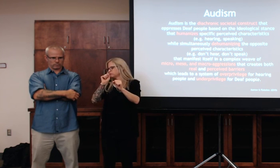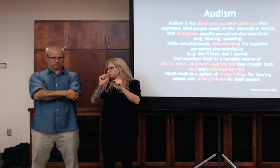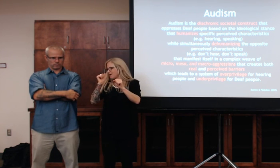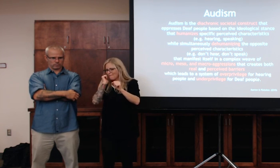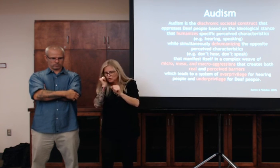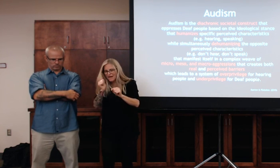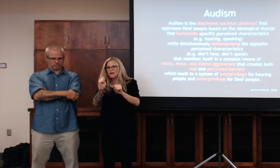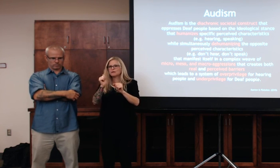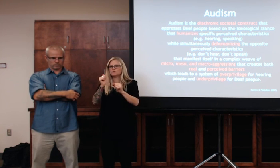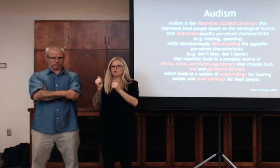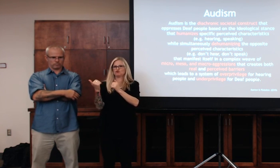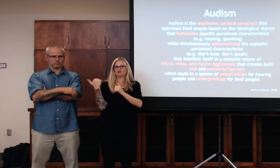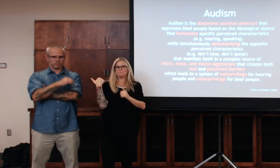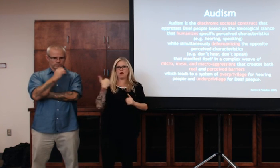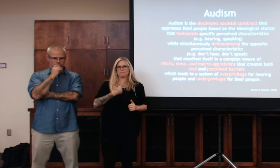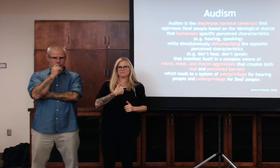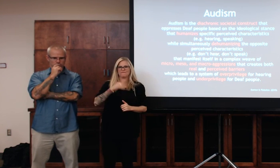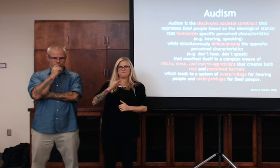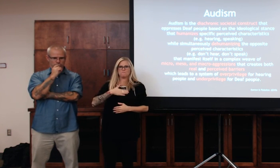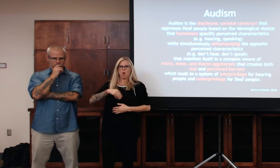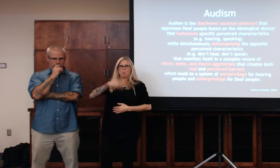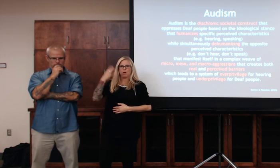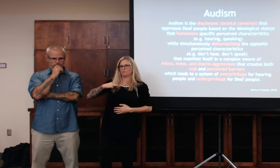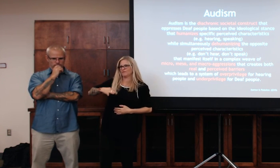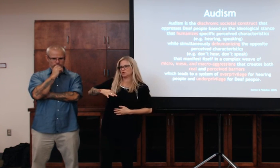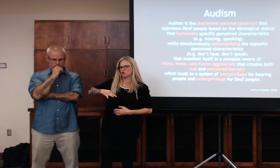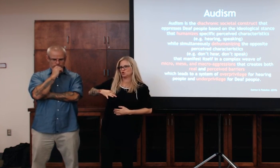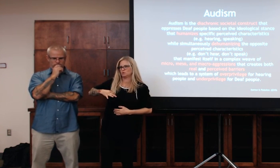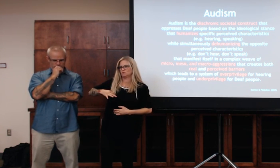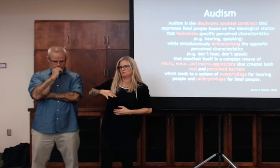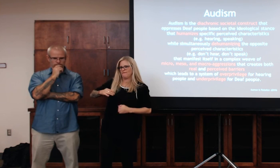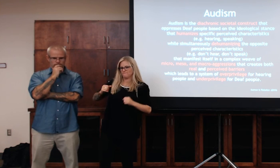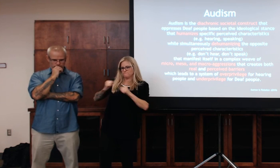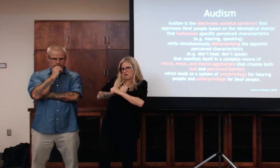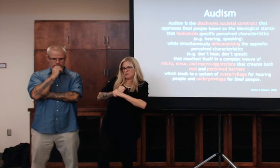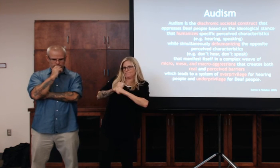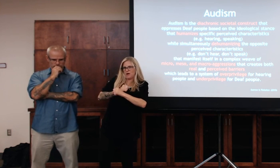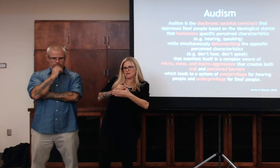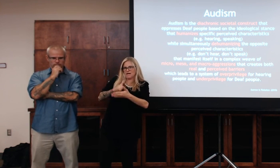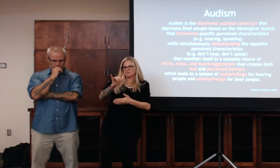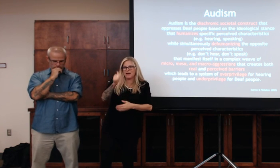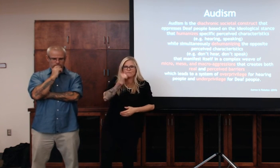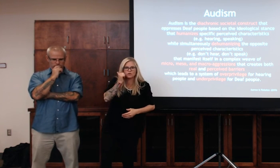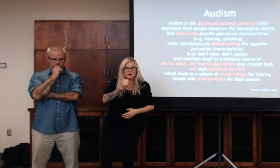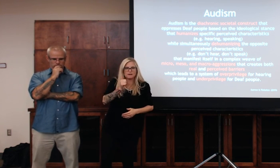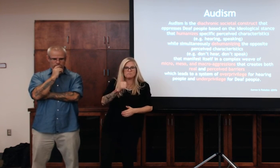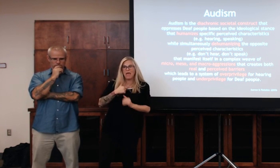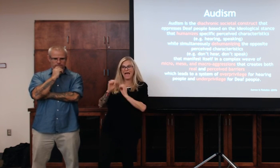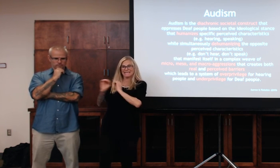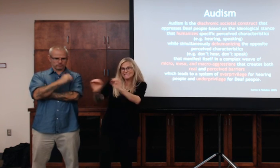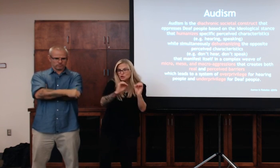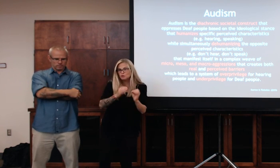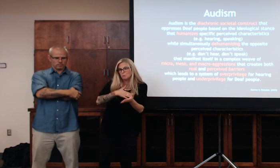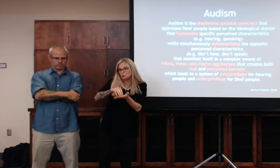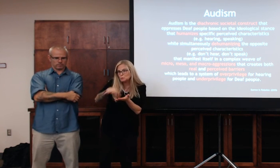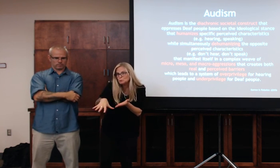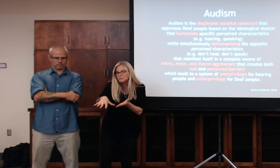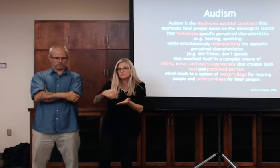Of course, I try every day to remind myself of my white privilege. And I fight against that every single day. I teach my